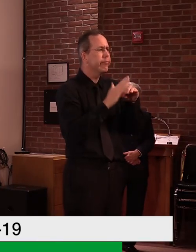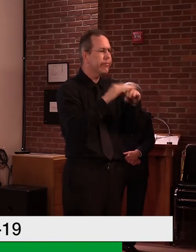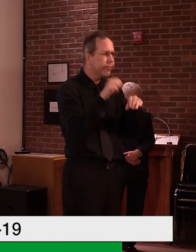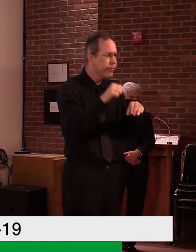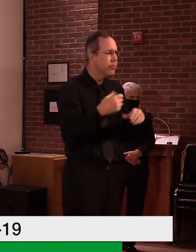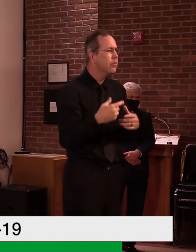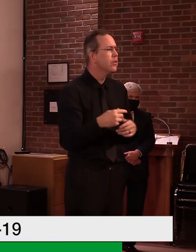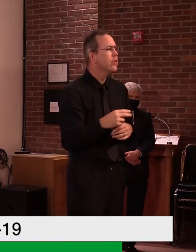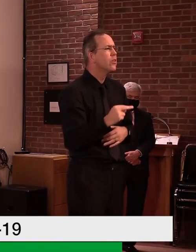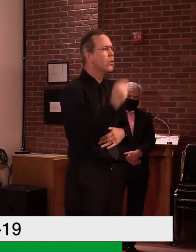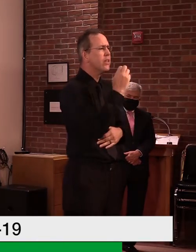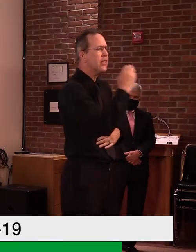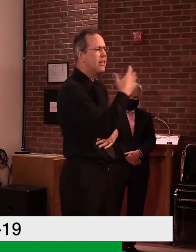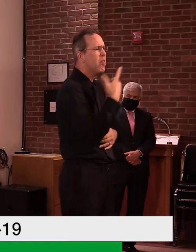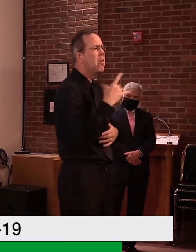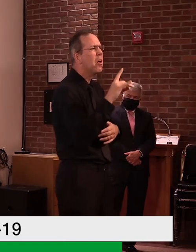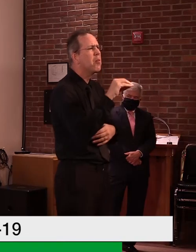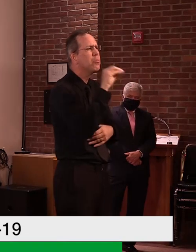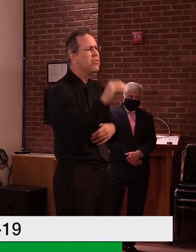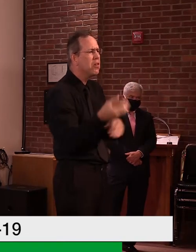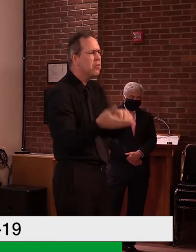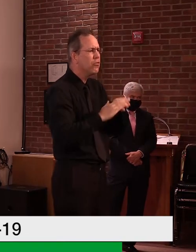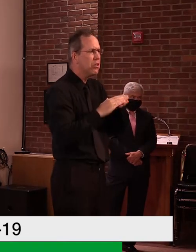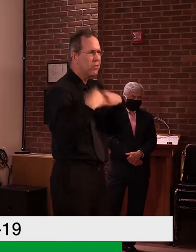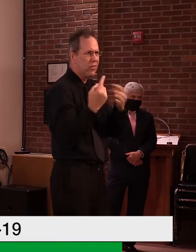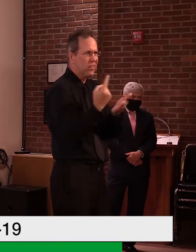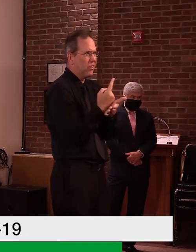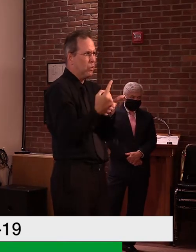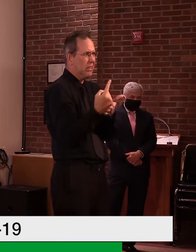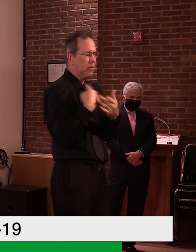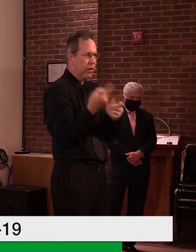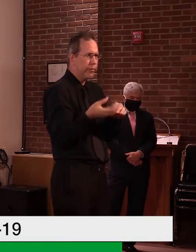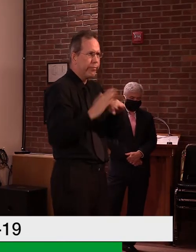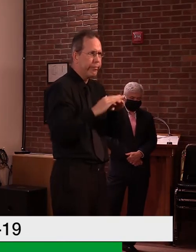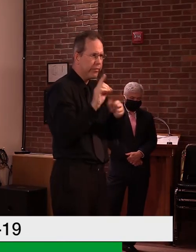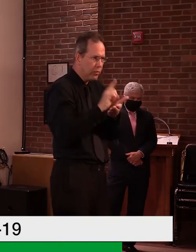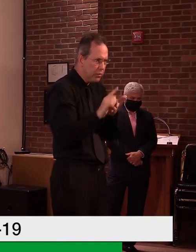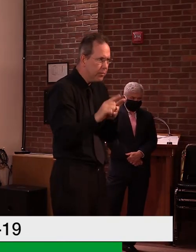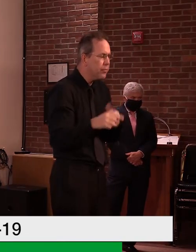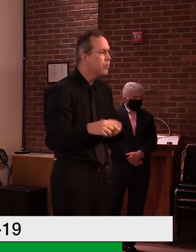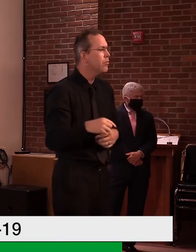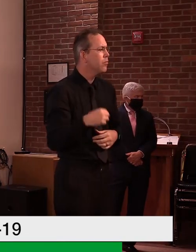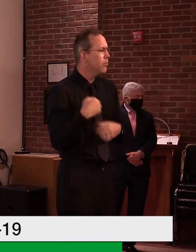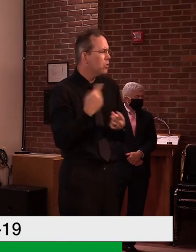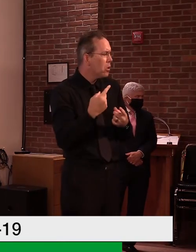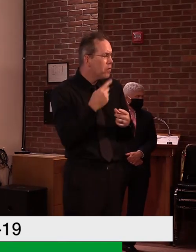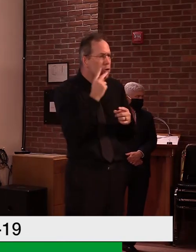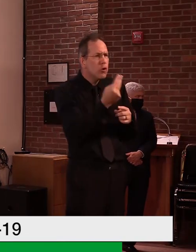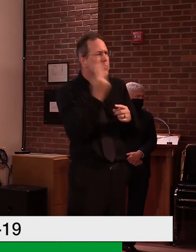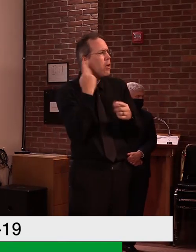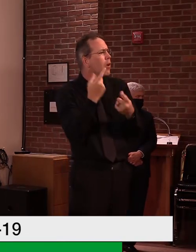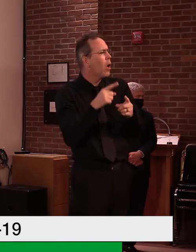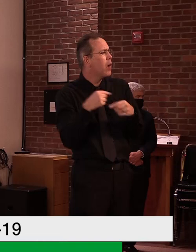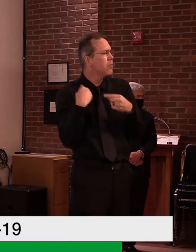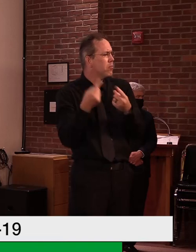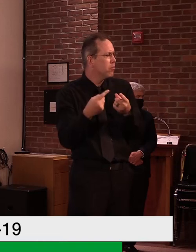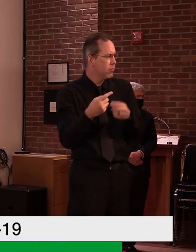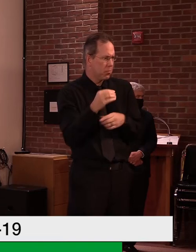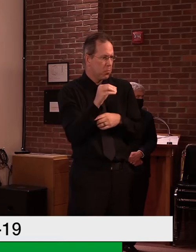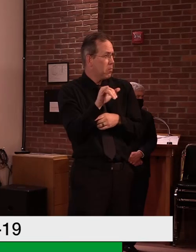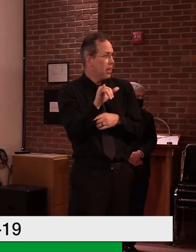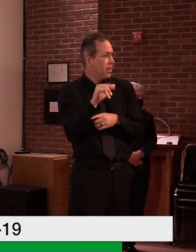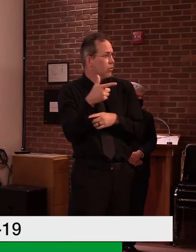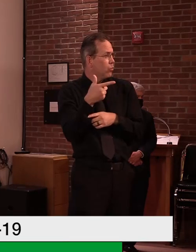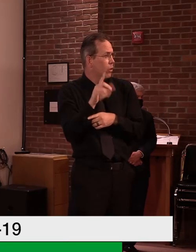over 8% compared to last week. And when we compare our region's weekly total since May 21st,